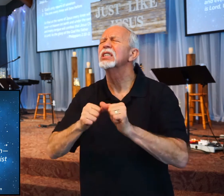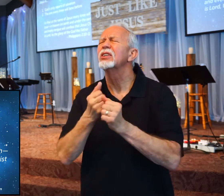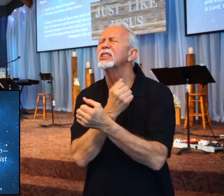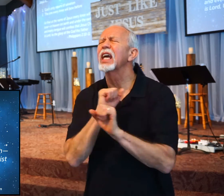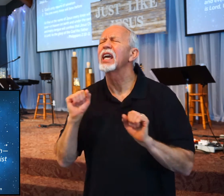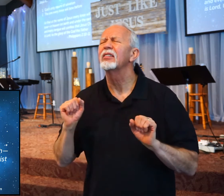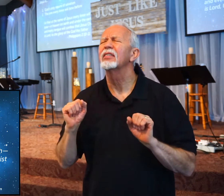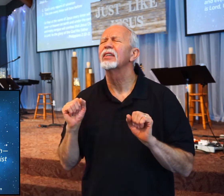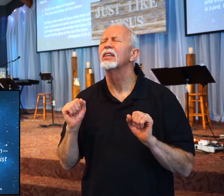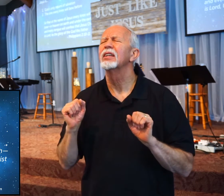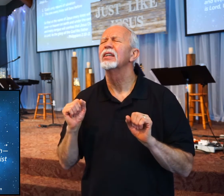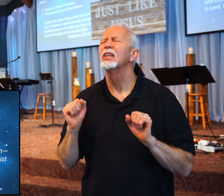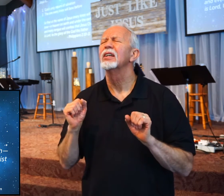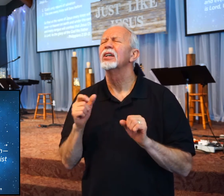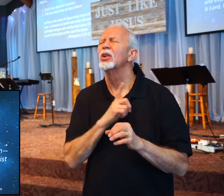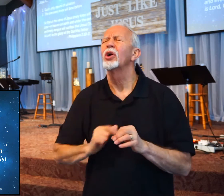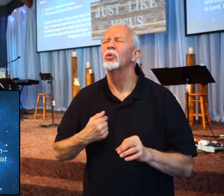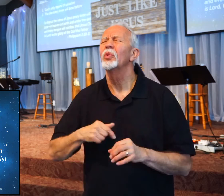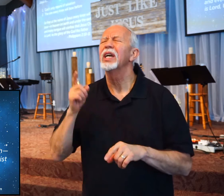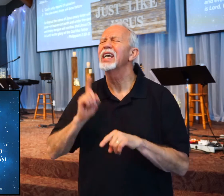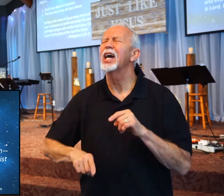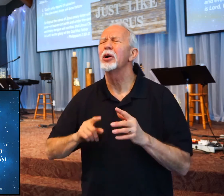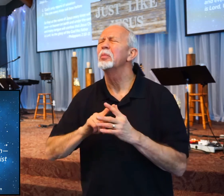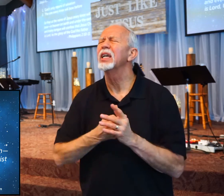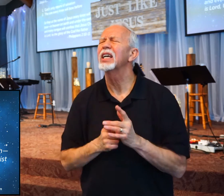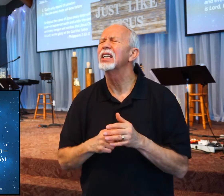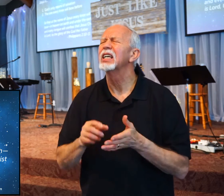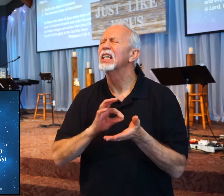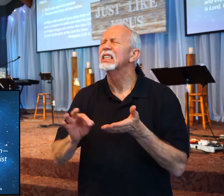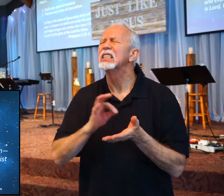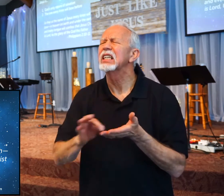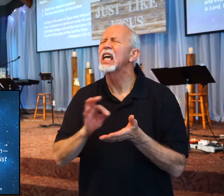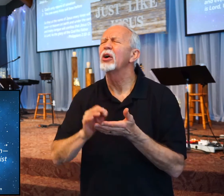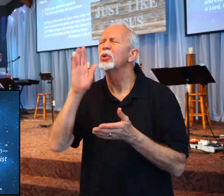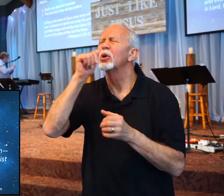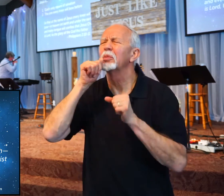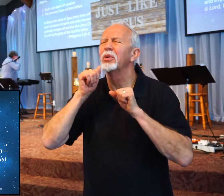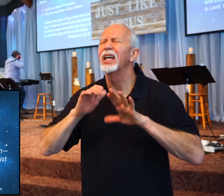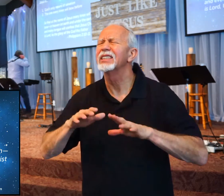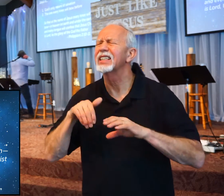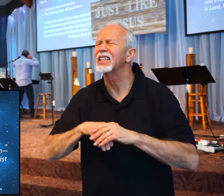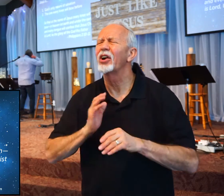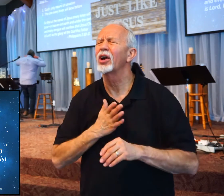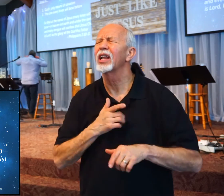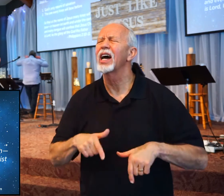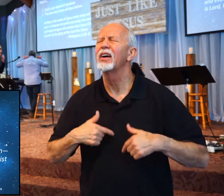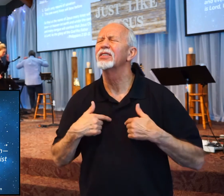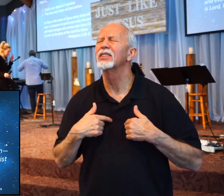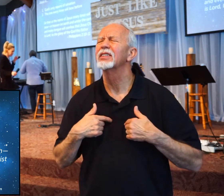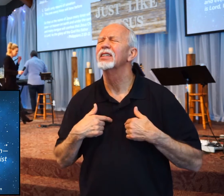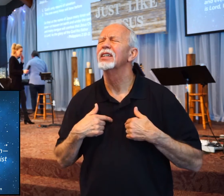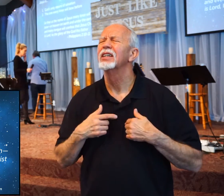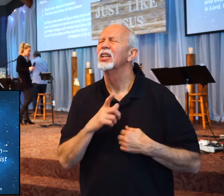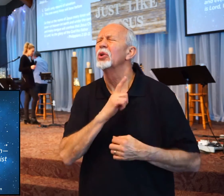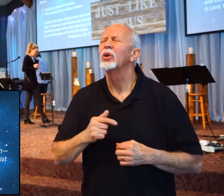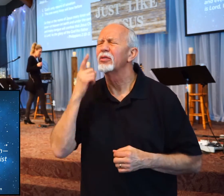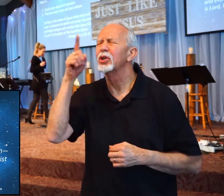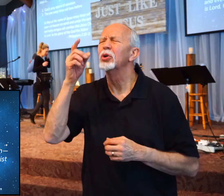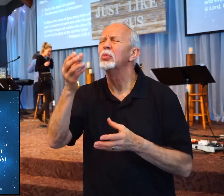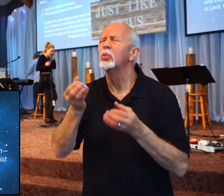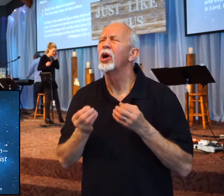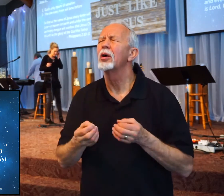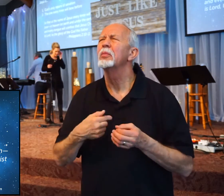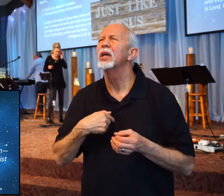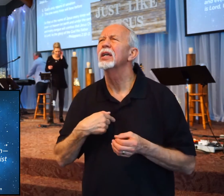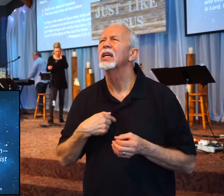Oh, Lord, we cannot even begin to count your blessings in our life. Lord, for you brought me, you brought